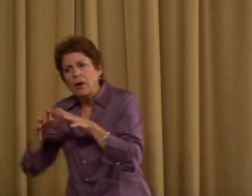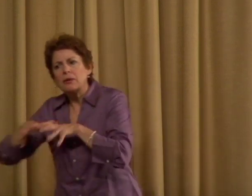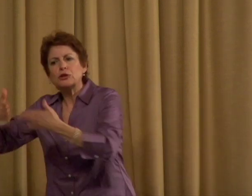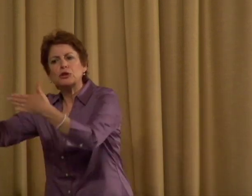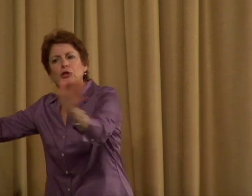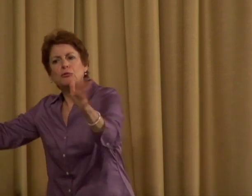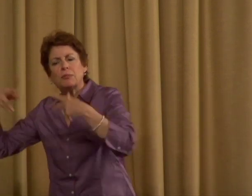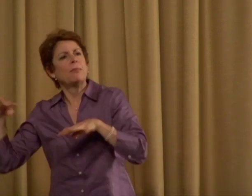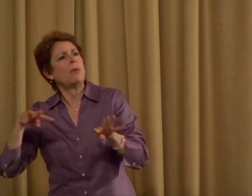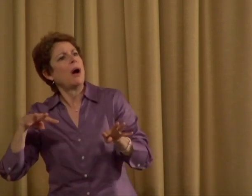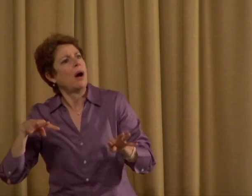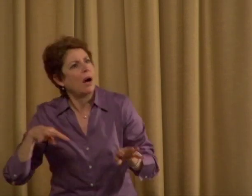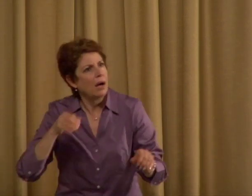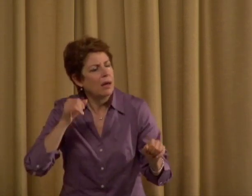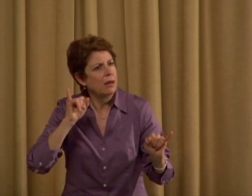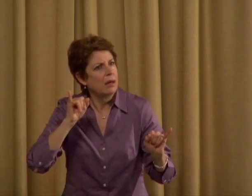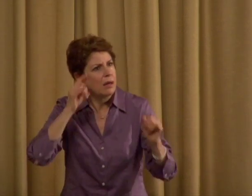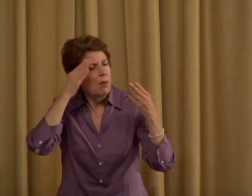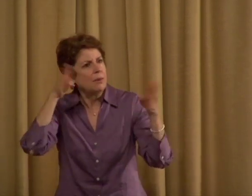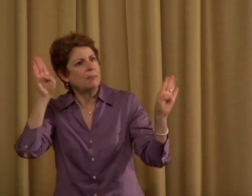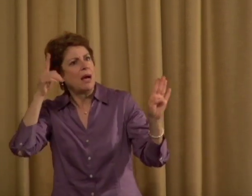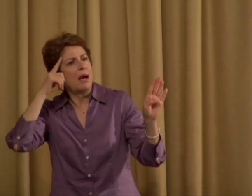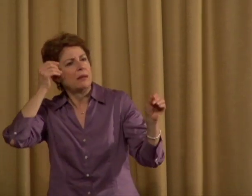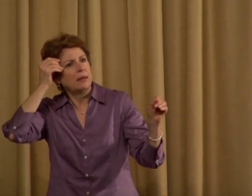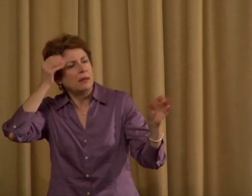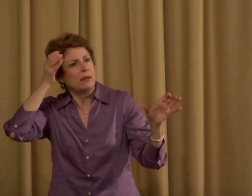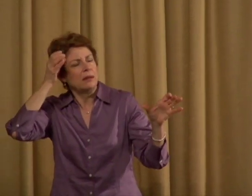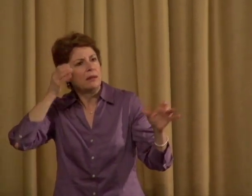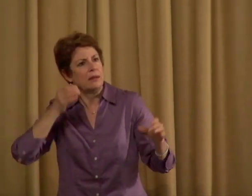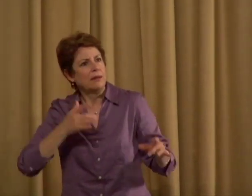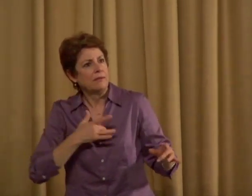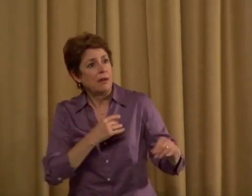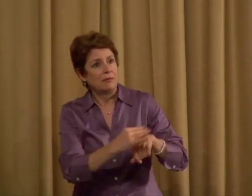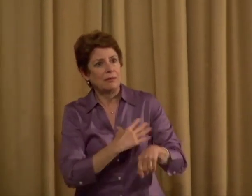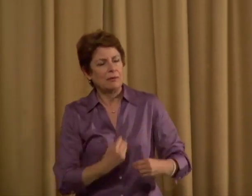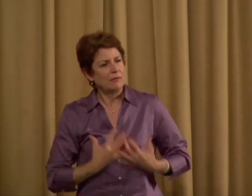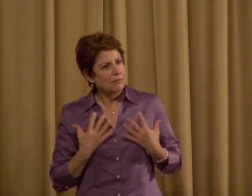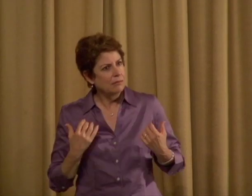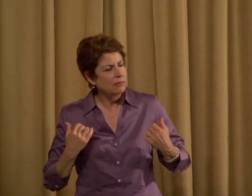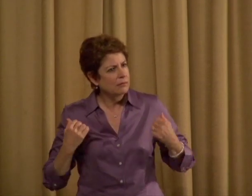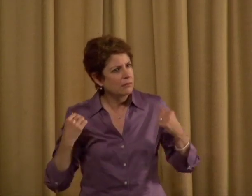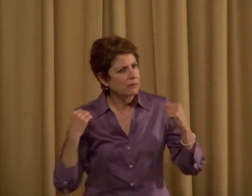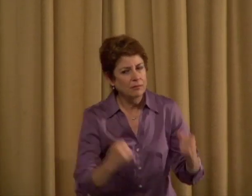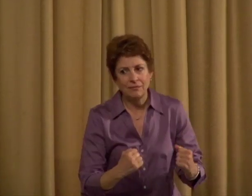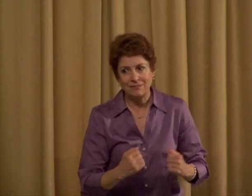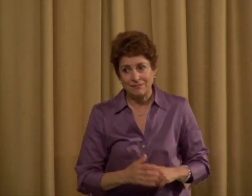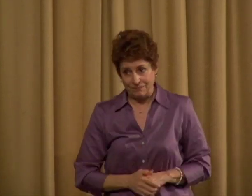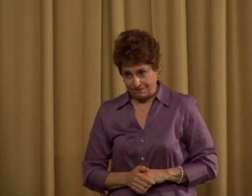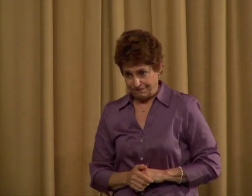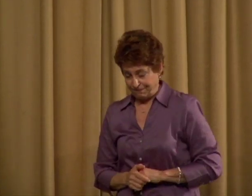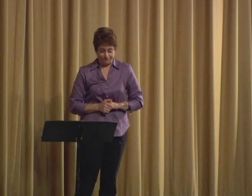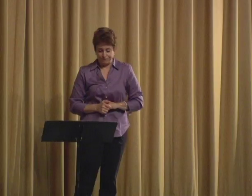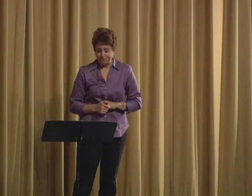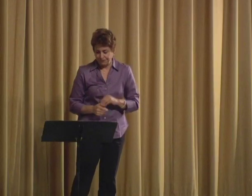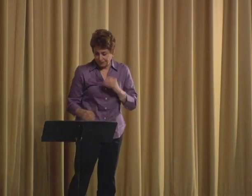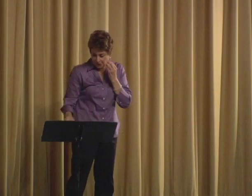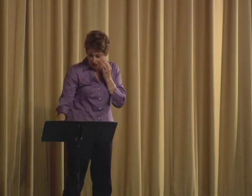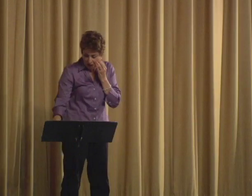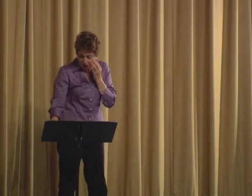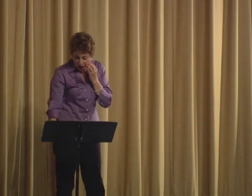that helped influence the general public. It's like, wow, opening their minds. It's like, actually, there's a deaf person. And that